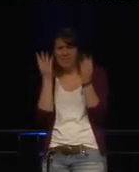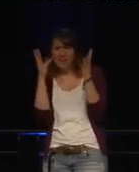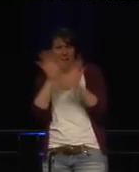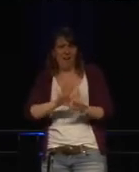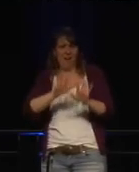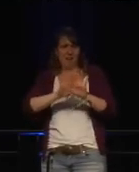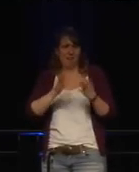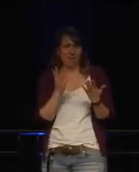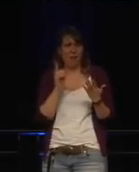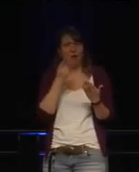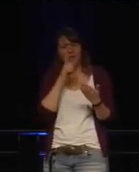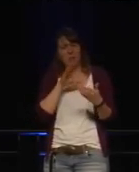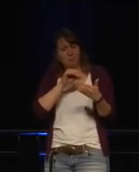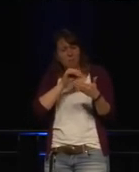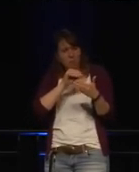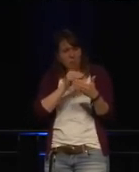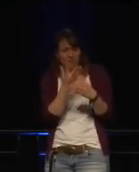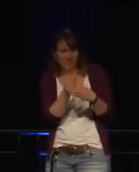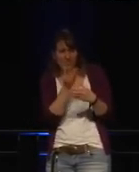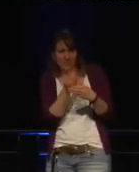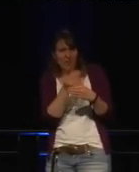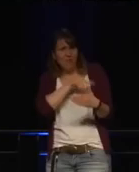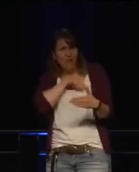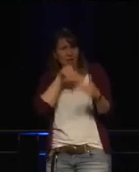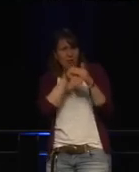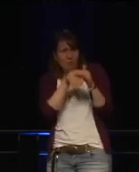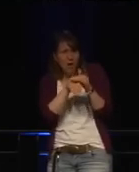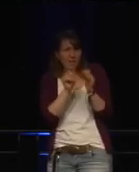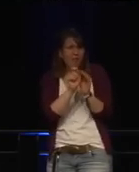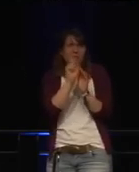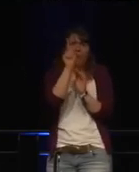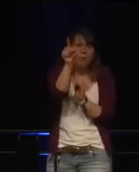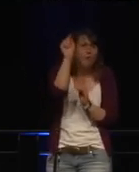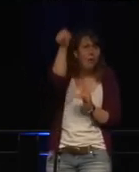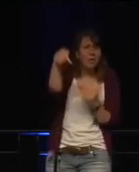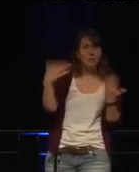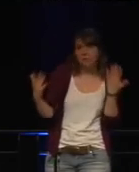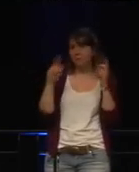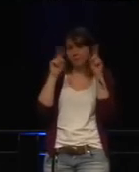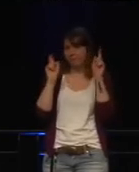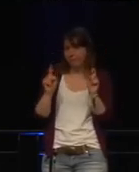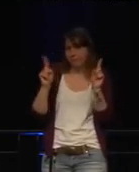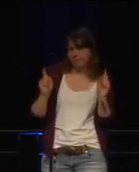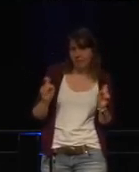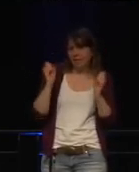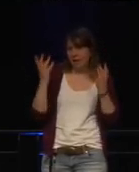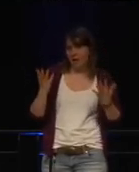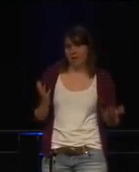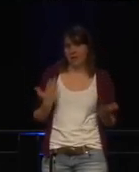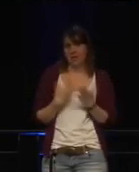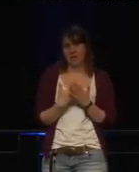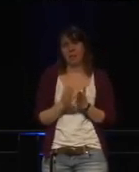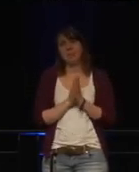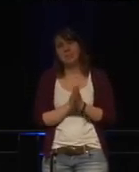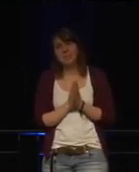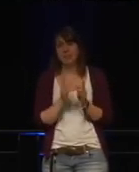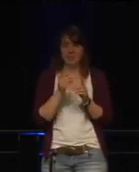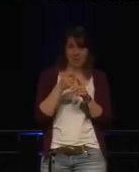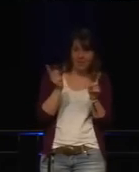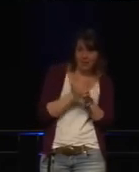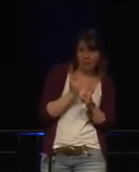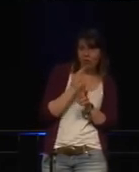for users to understand how, to what extent, and where the information collected is processed. Also,